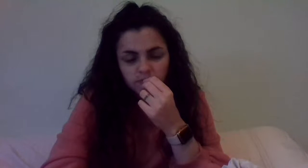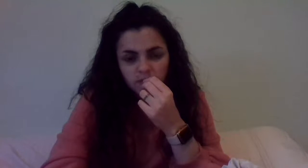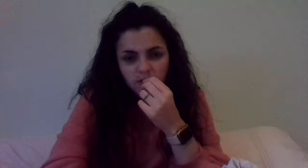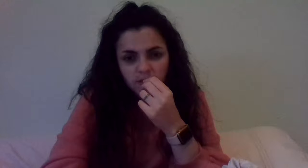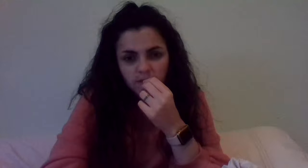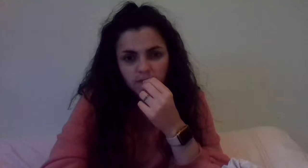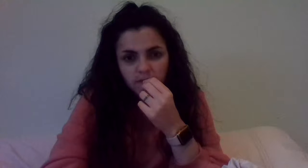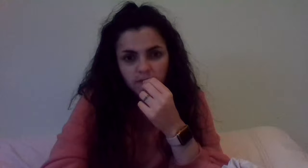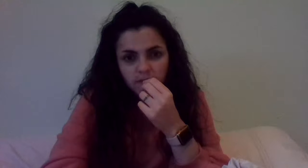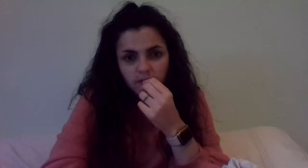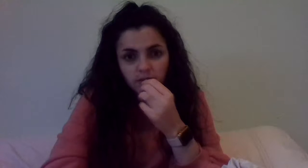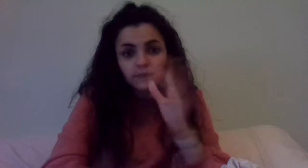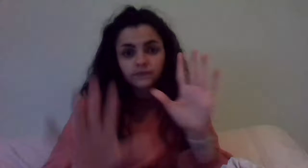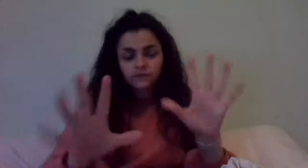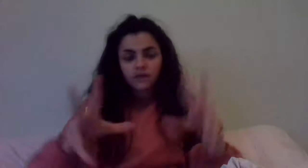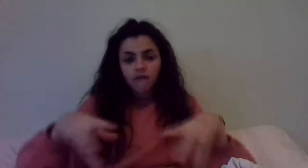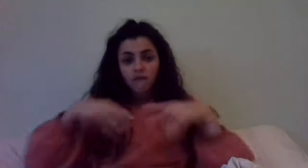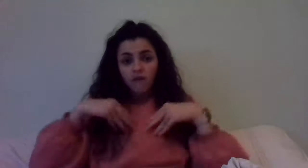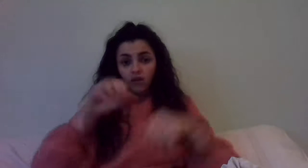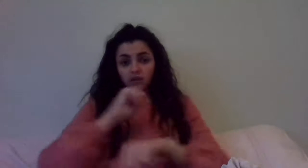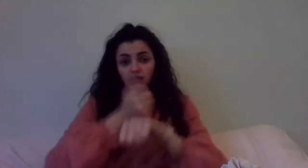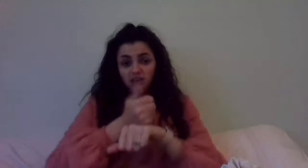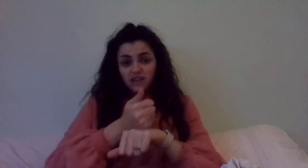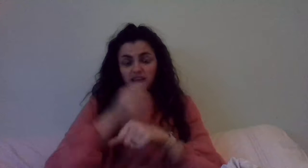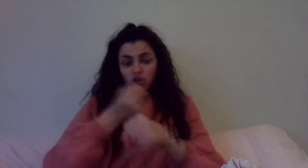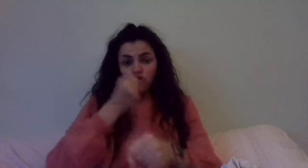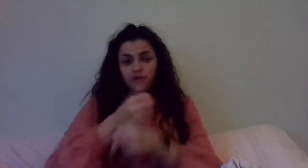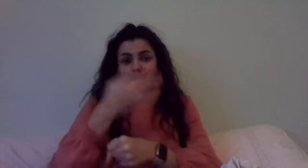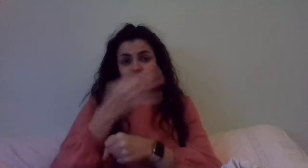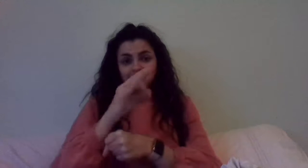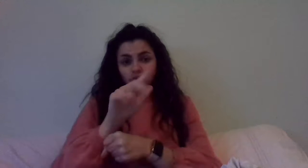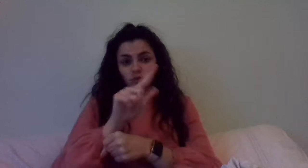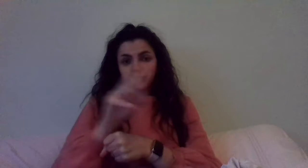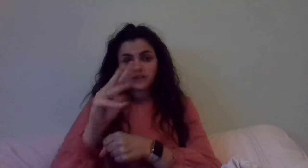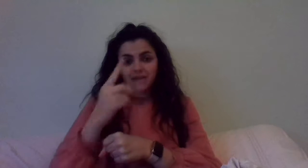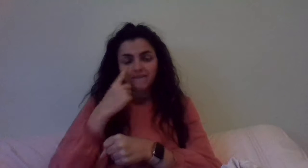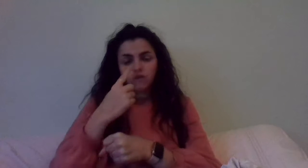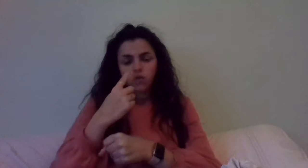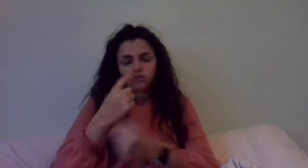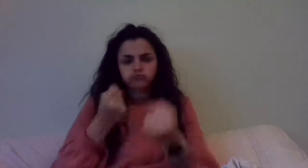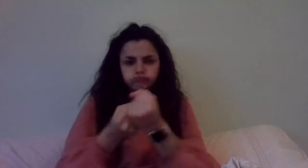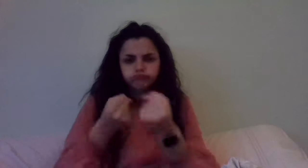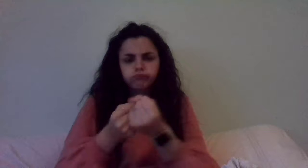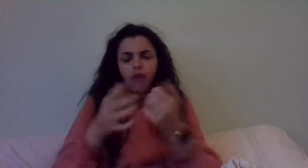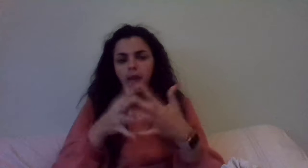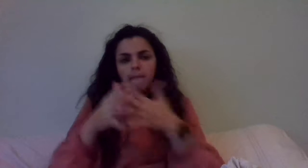a gallery founded in 1926 for really to promote American art